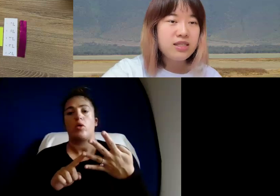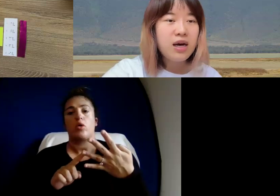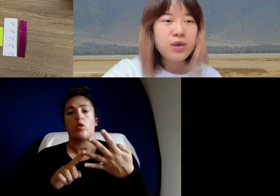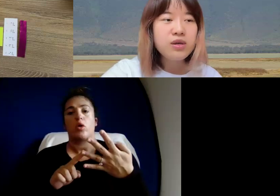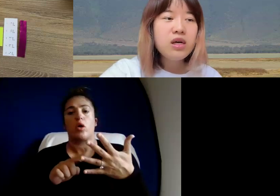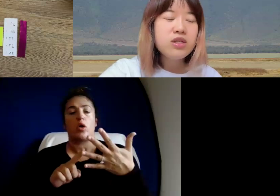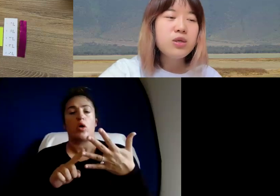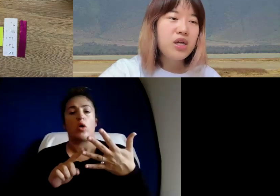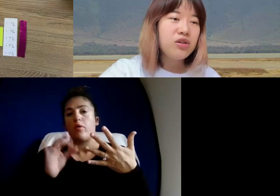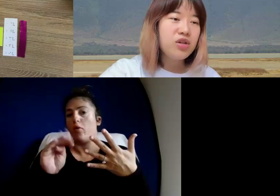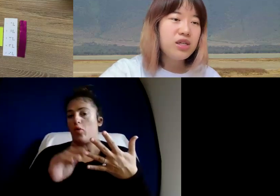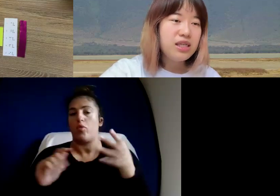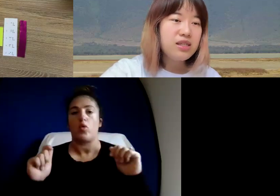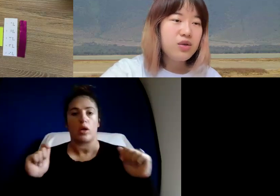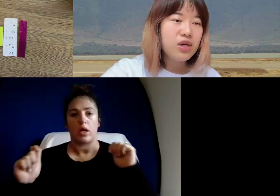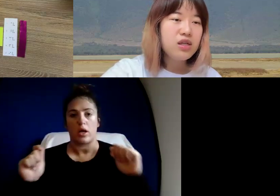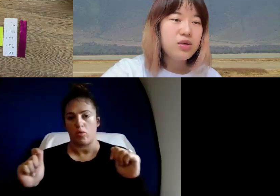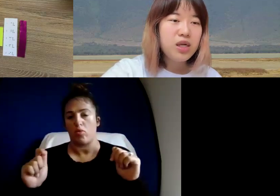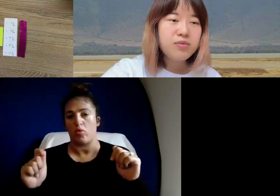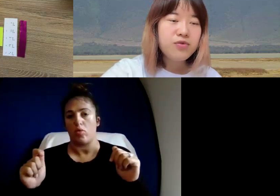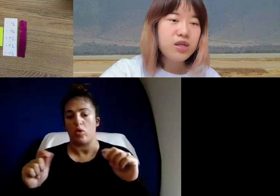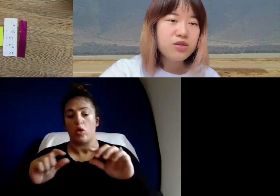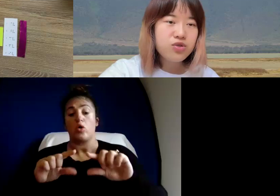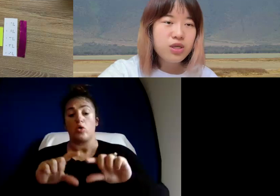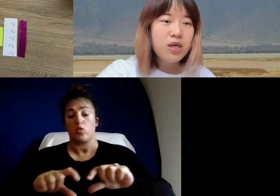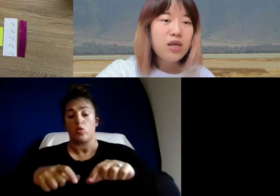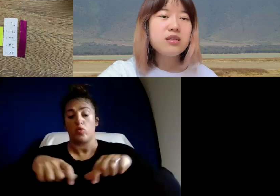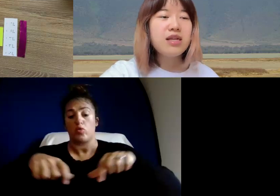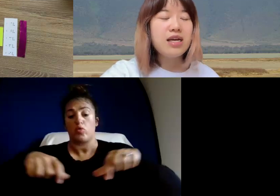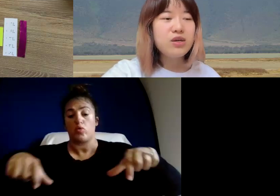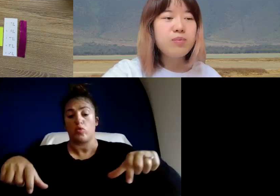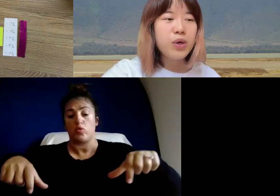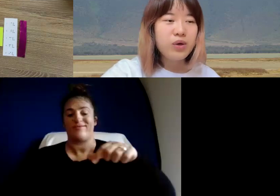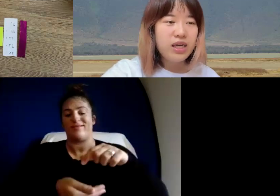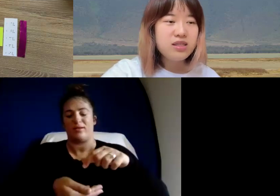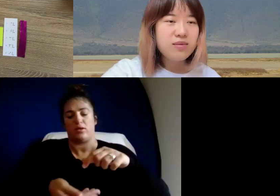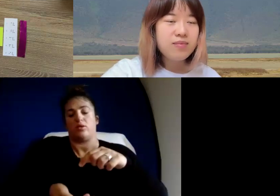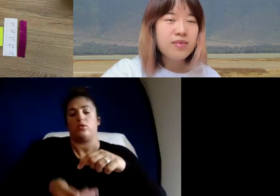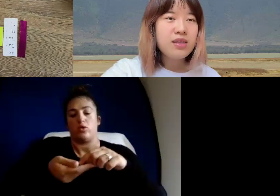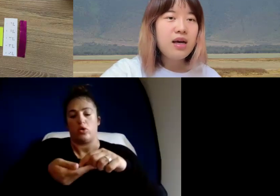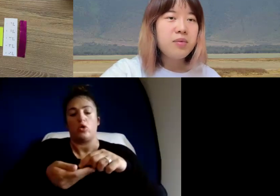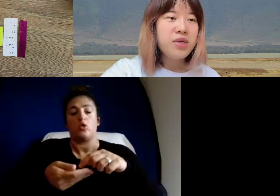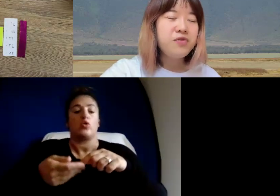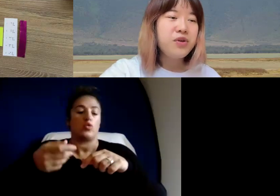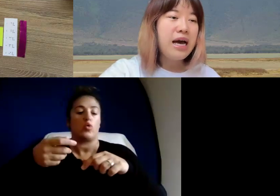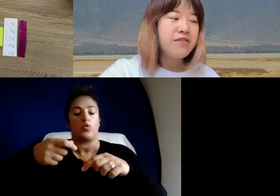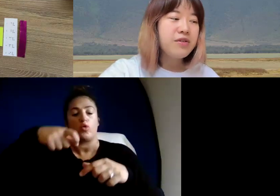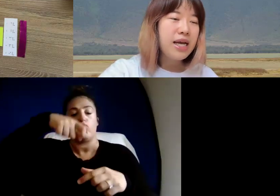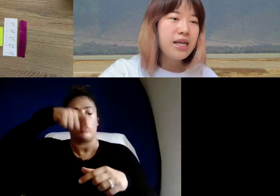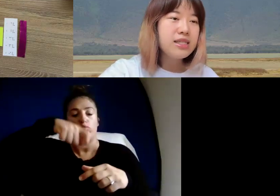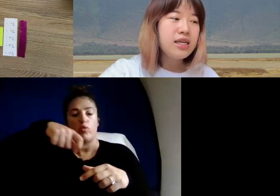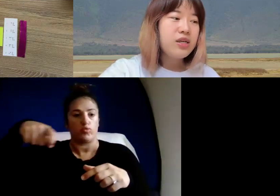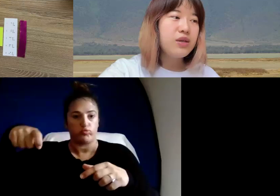material like a towel to put underneath your aluminum foil strip so that you can poke it. If you